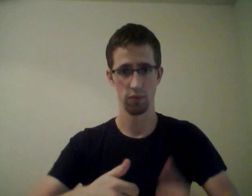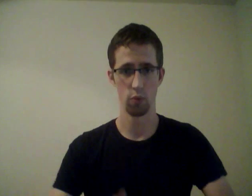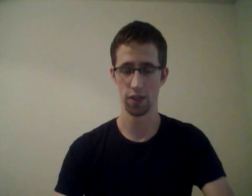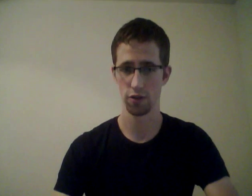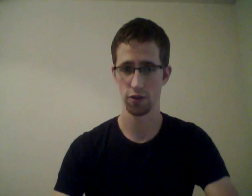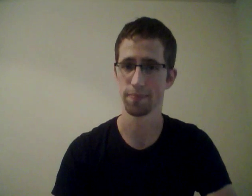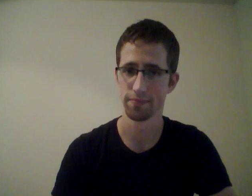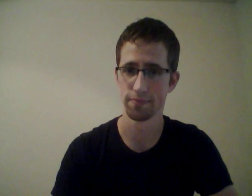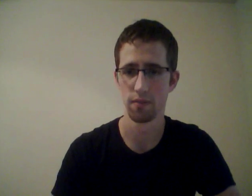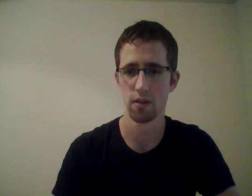which?